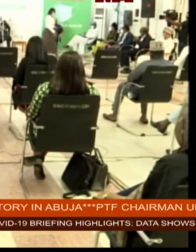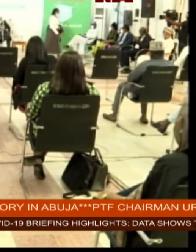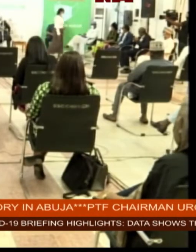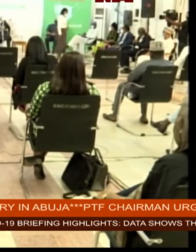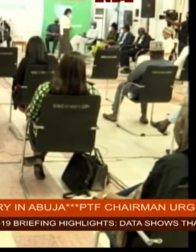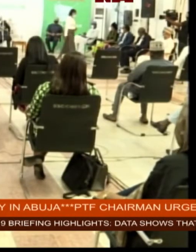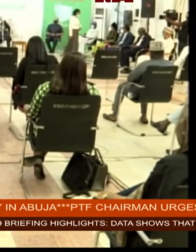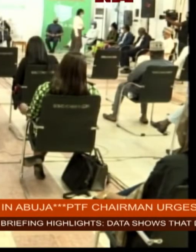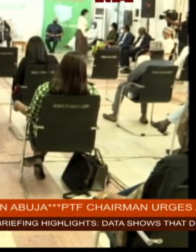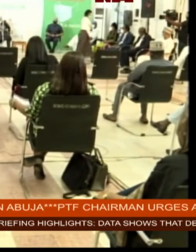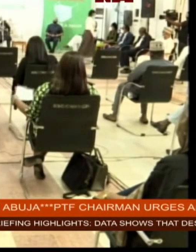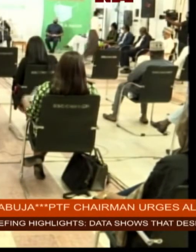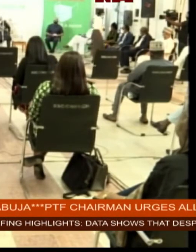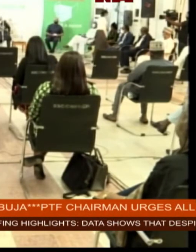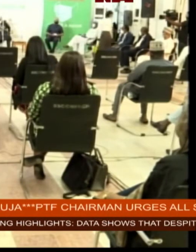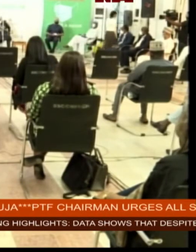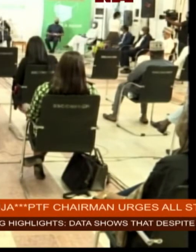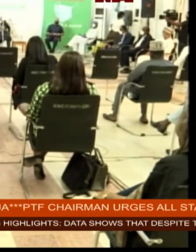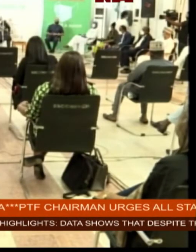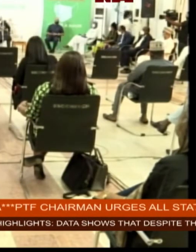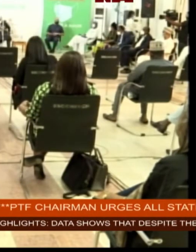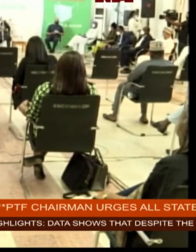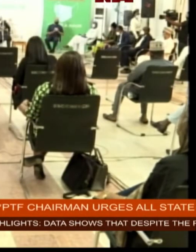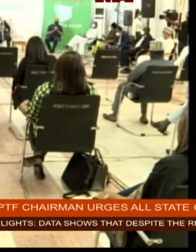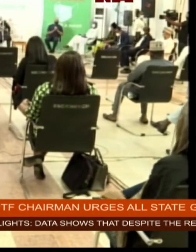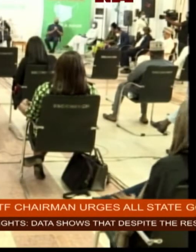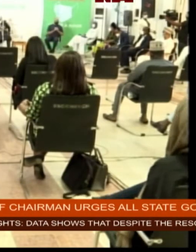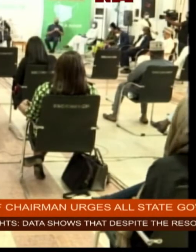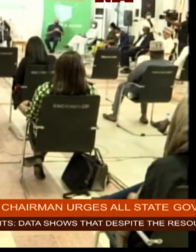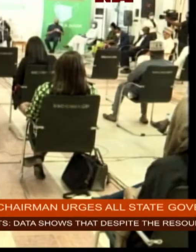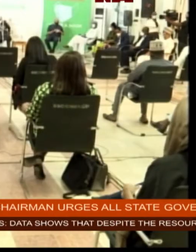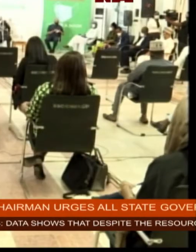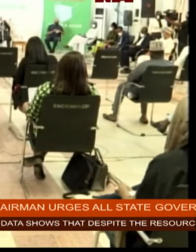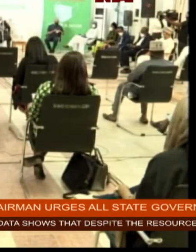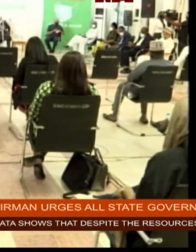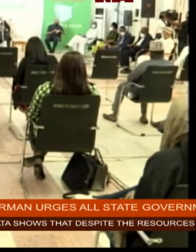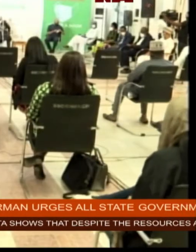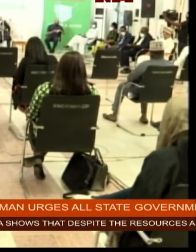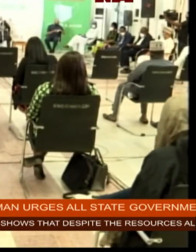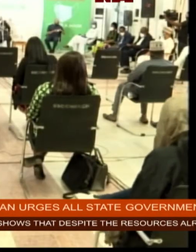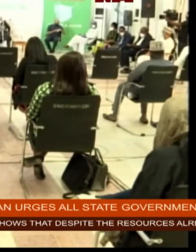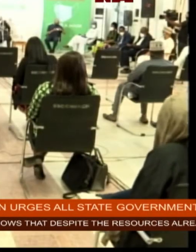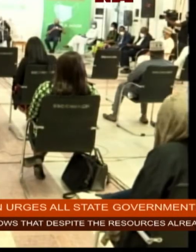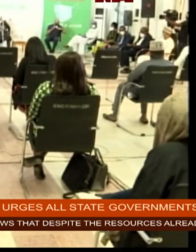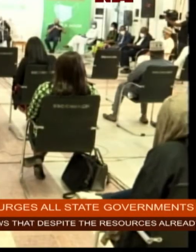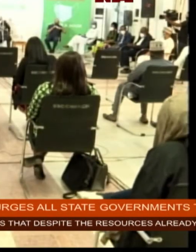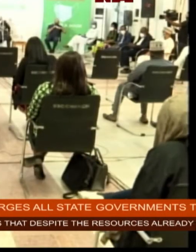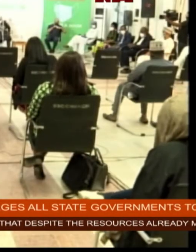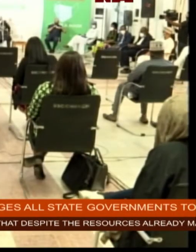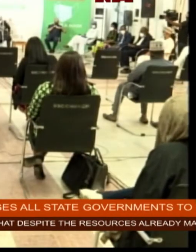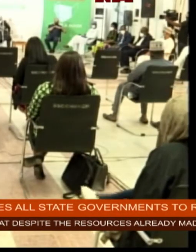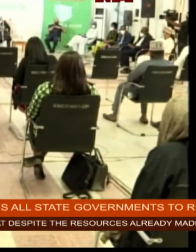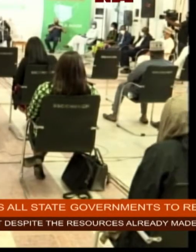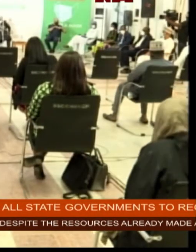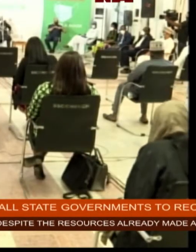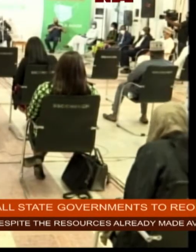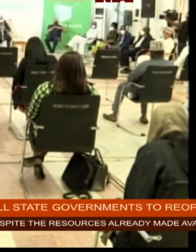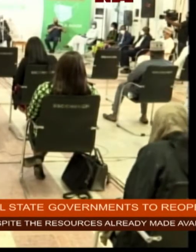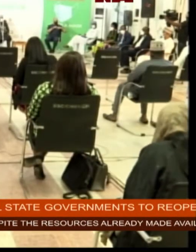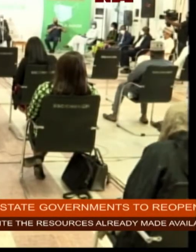for your passionate plea to Nigerians to adhere to those non-pharmaceutical